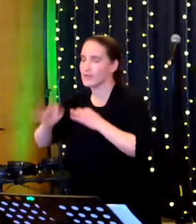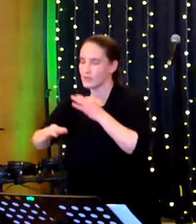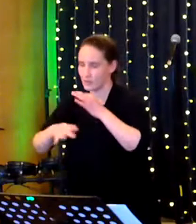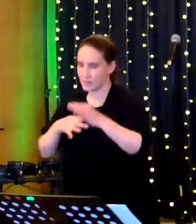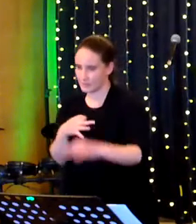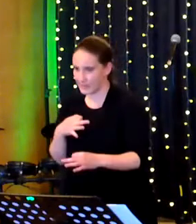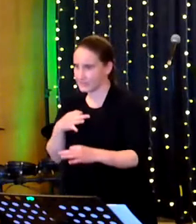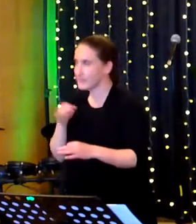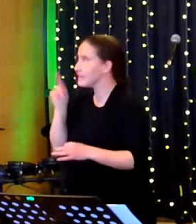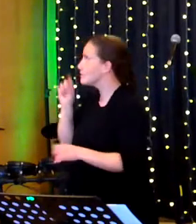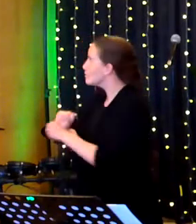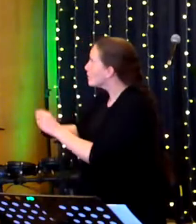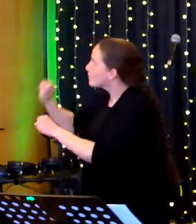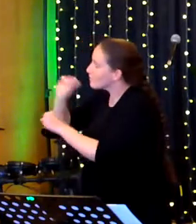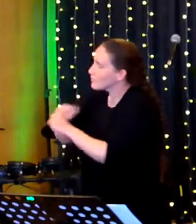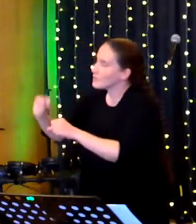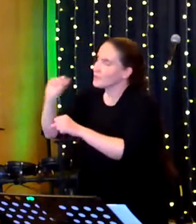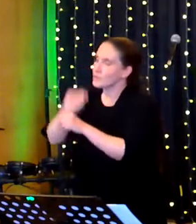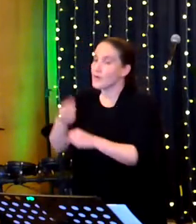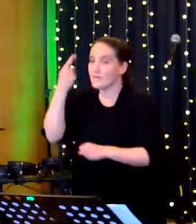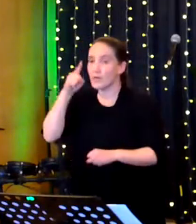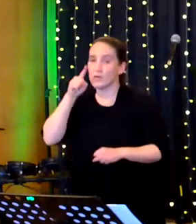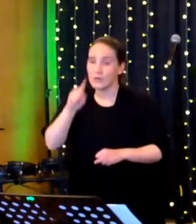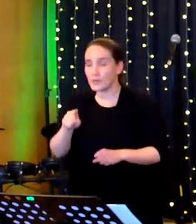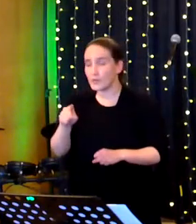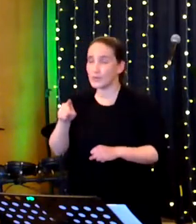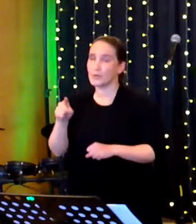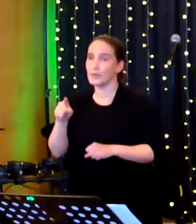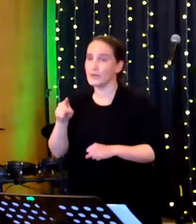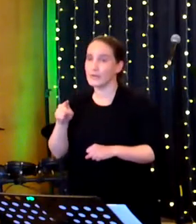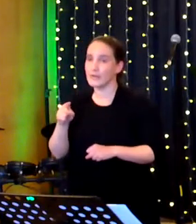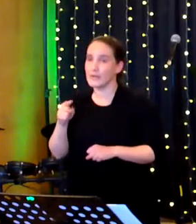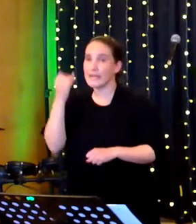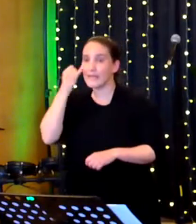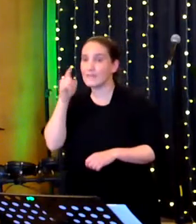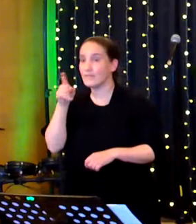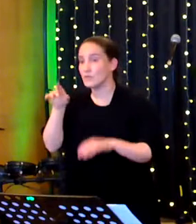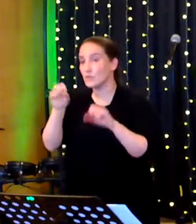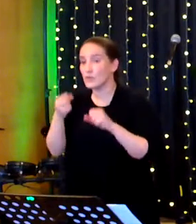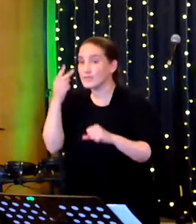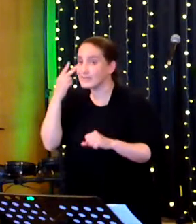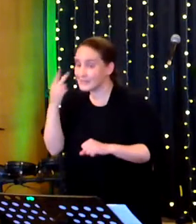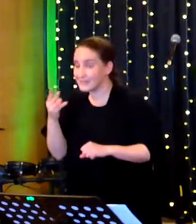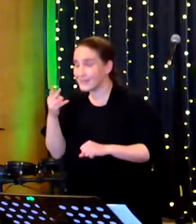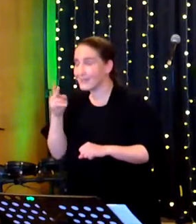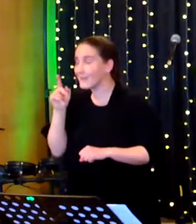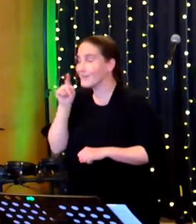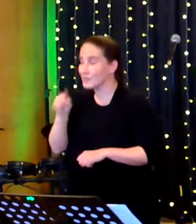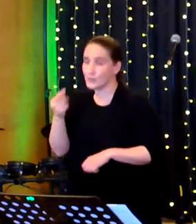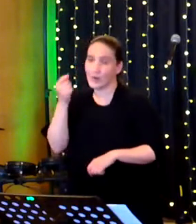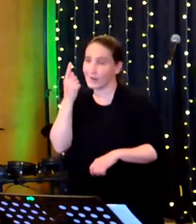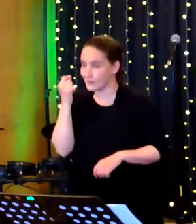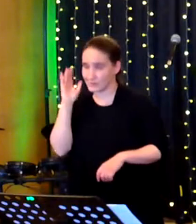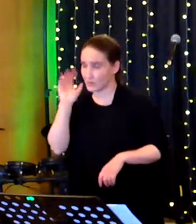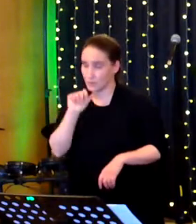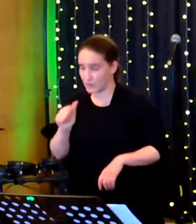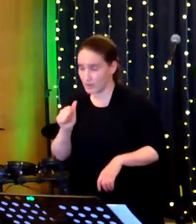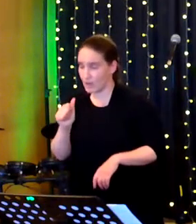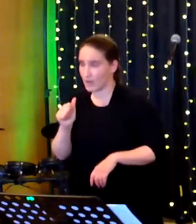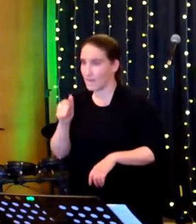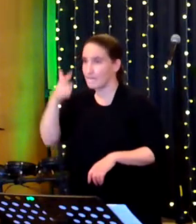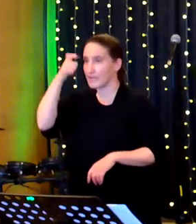you will never understand, even if you could see them, because he loves you so